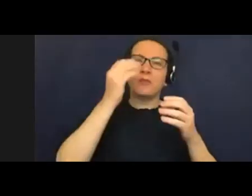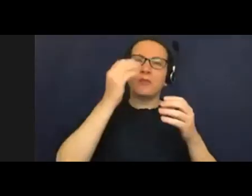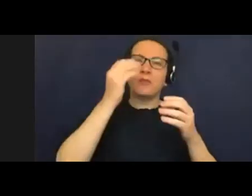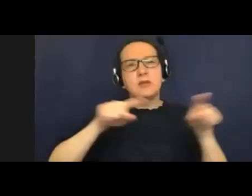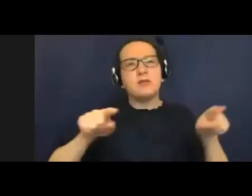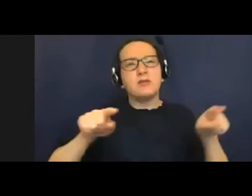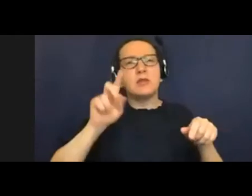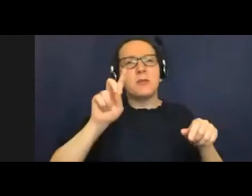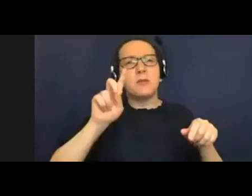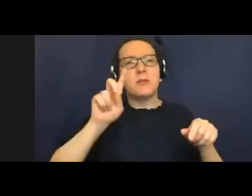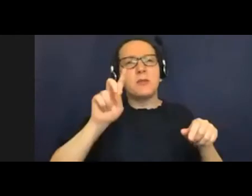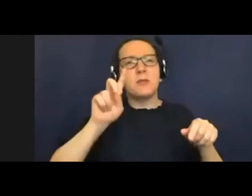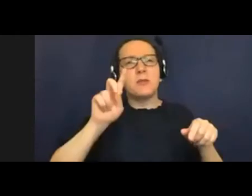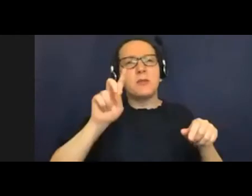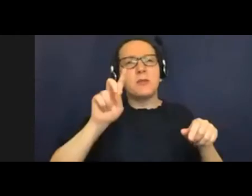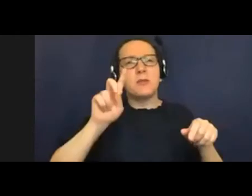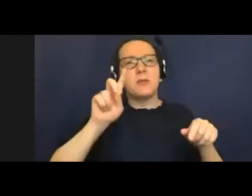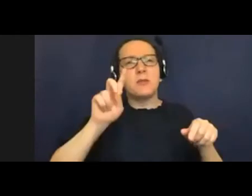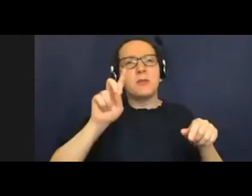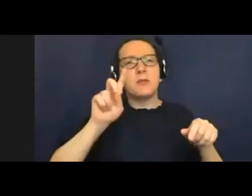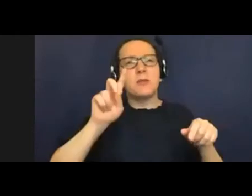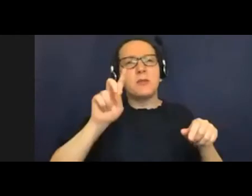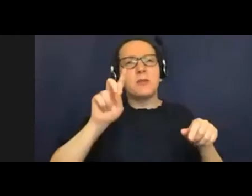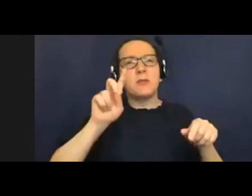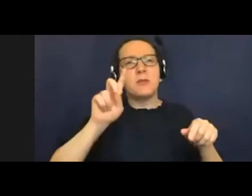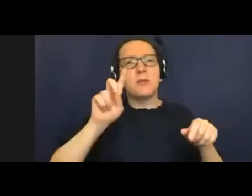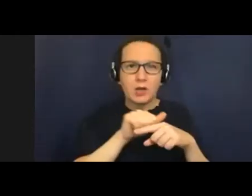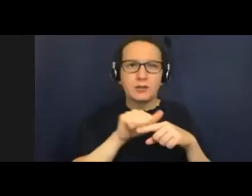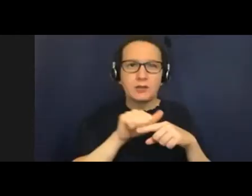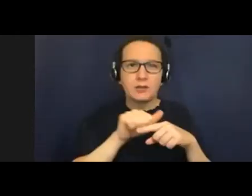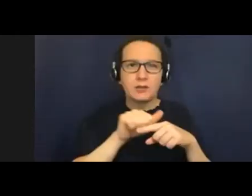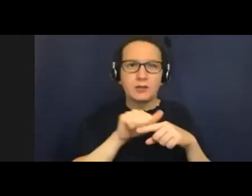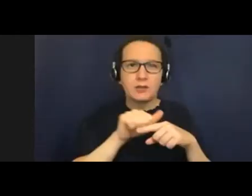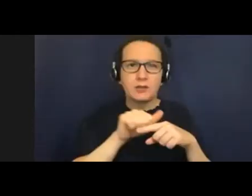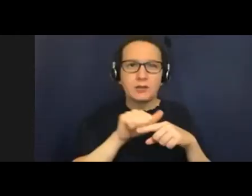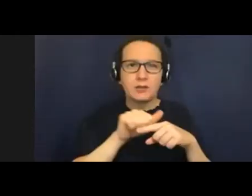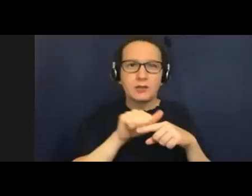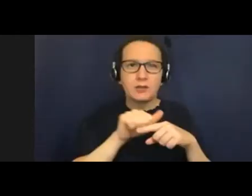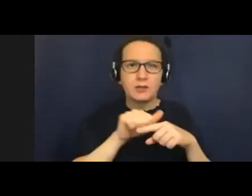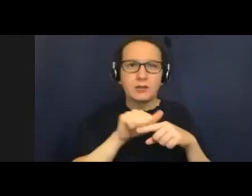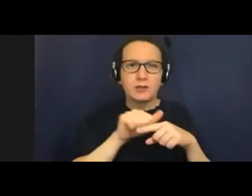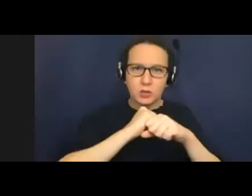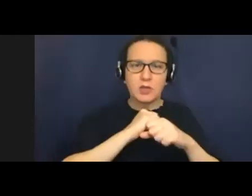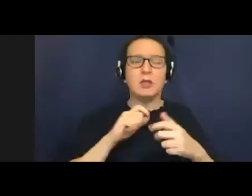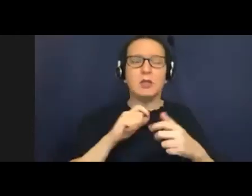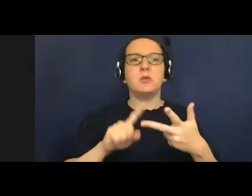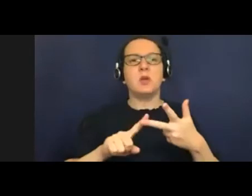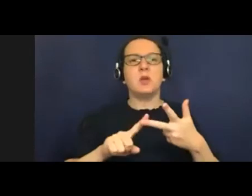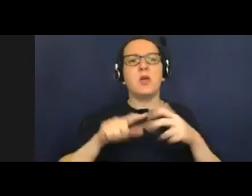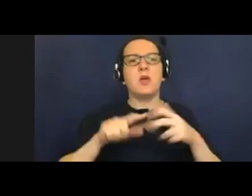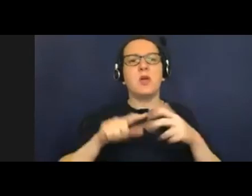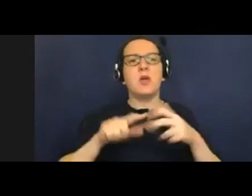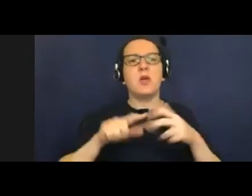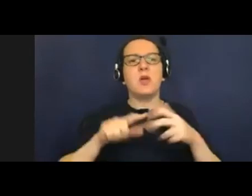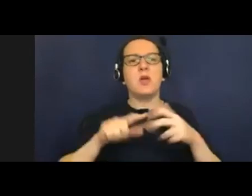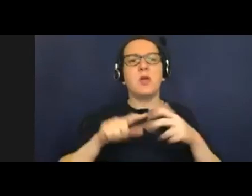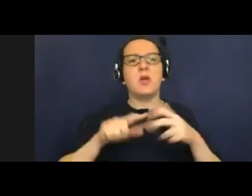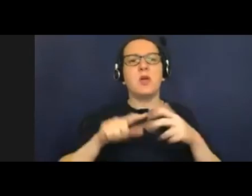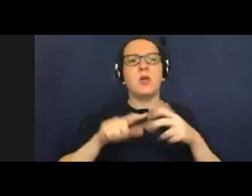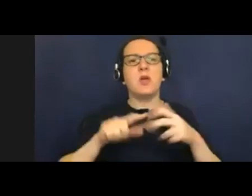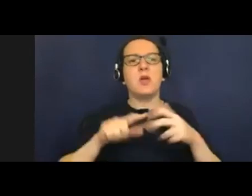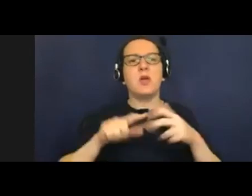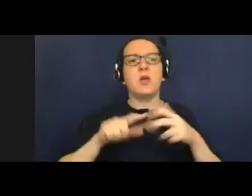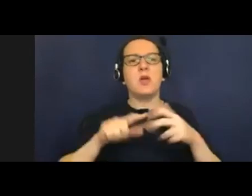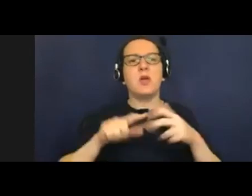the security, about their possibility to vote and to make